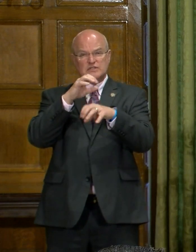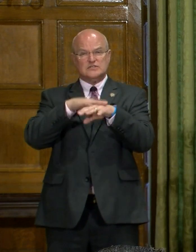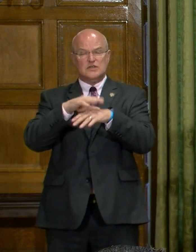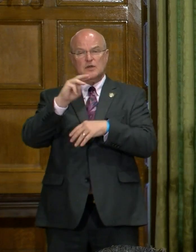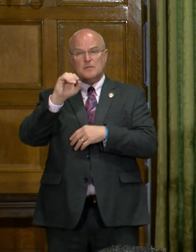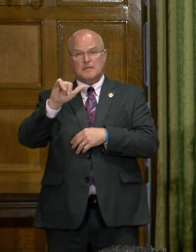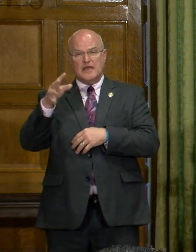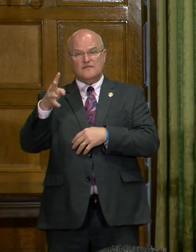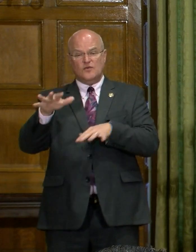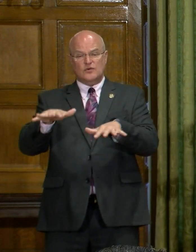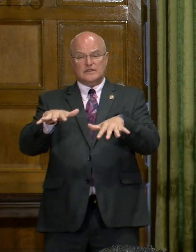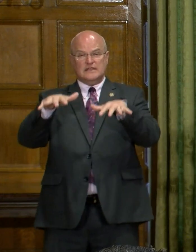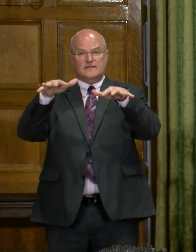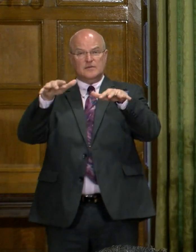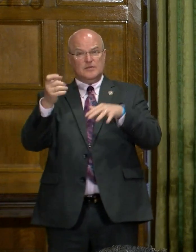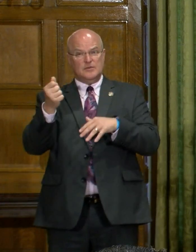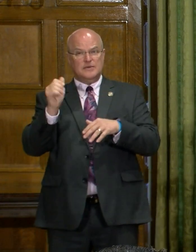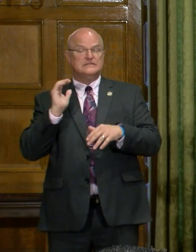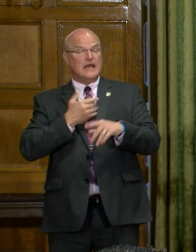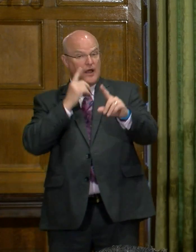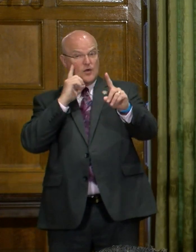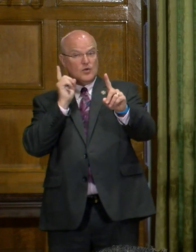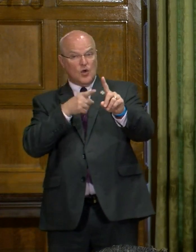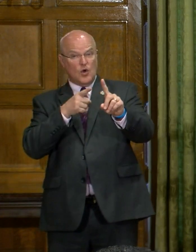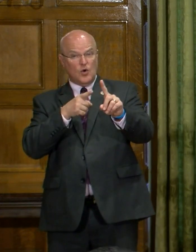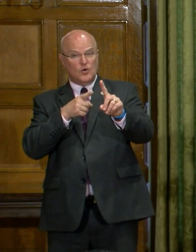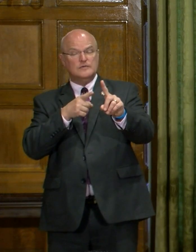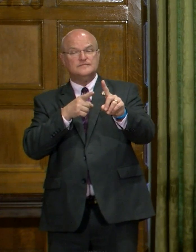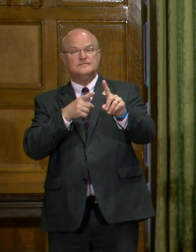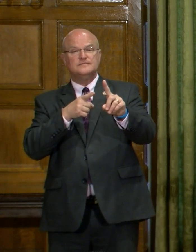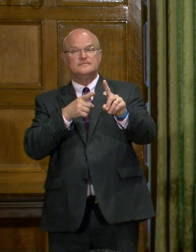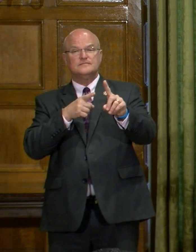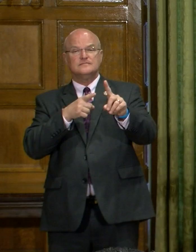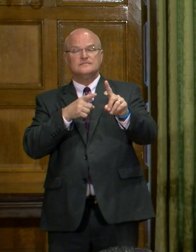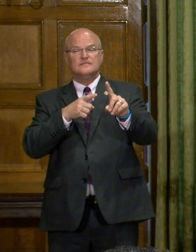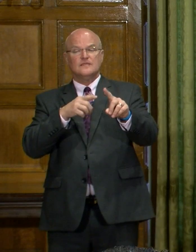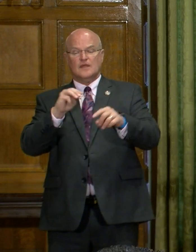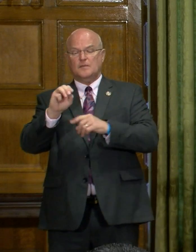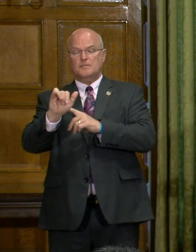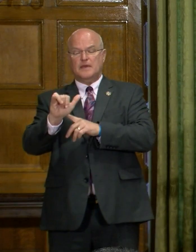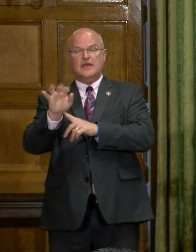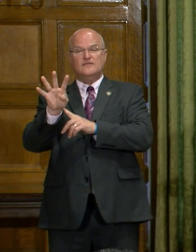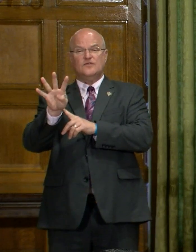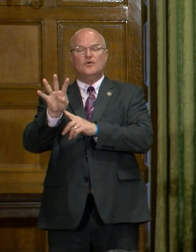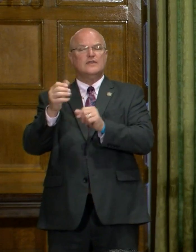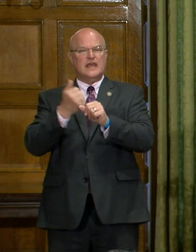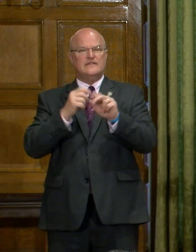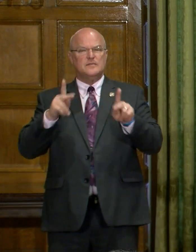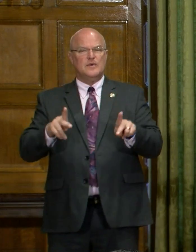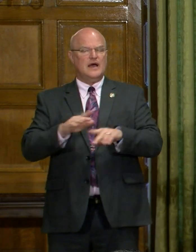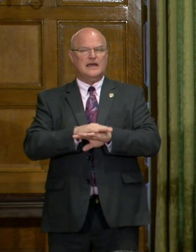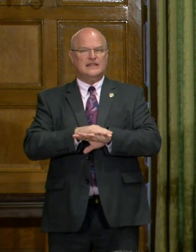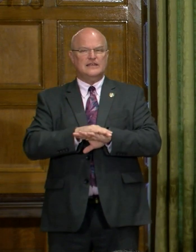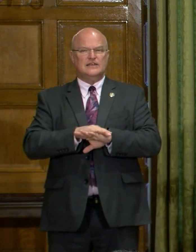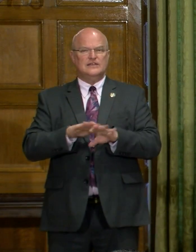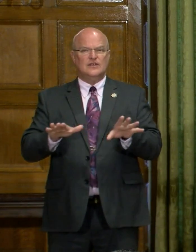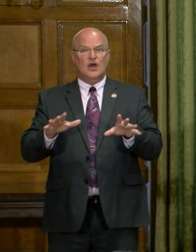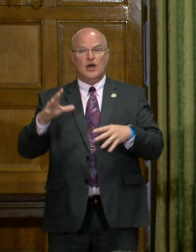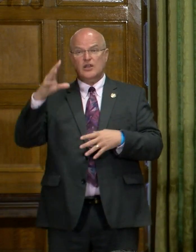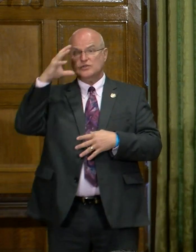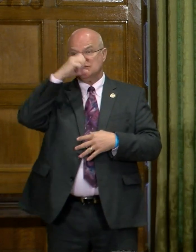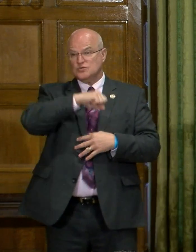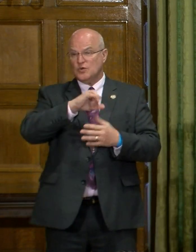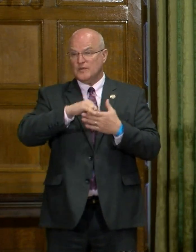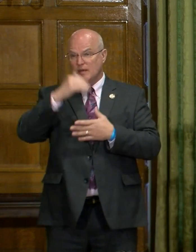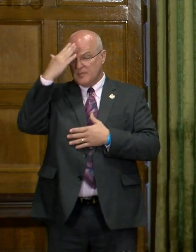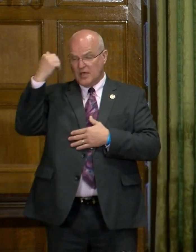May 4th, that's our goal, is lift some of the restrictions on May 4th. Everybody should not assume